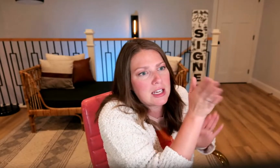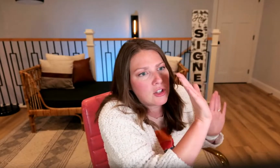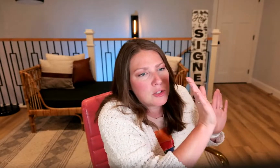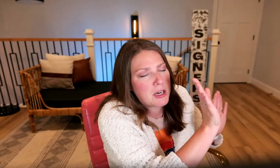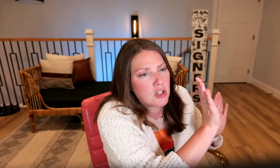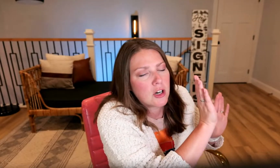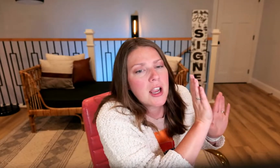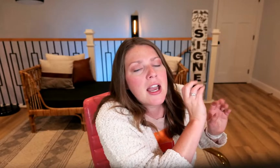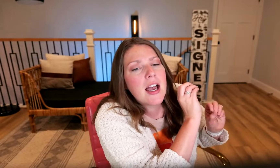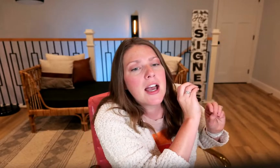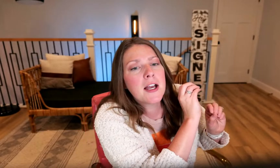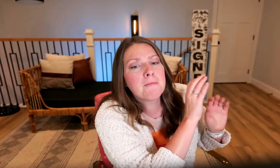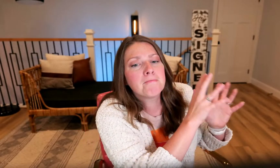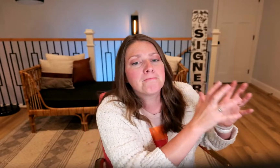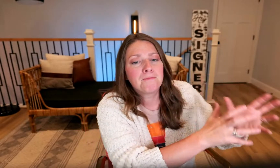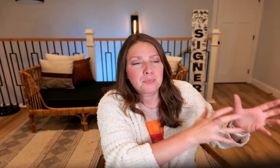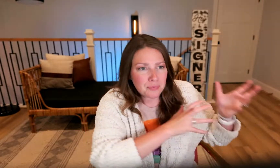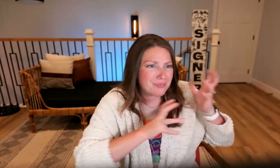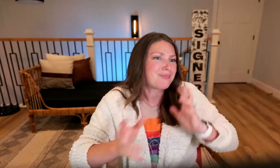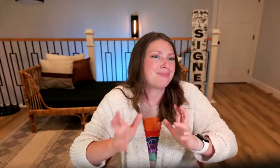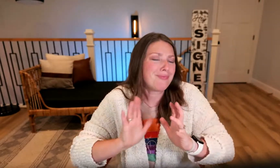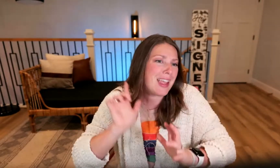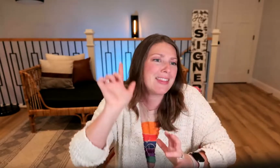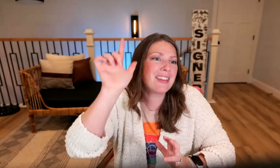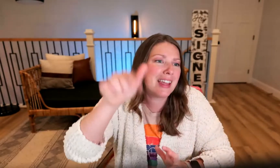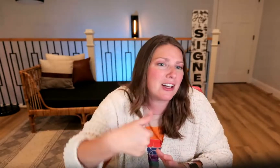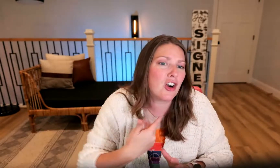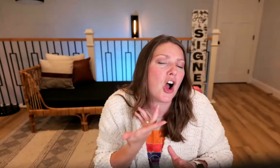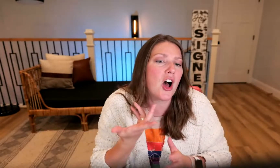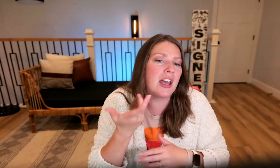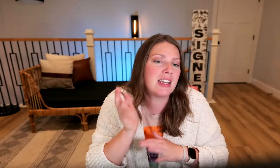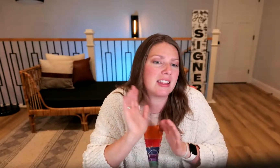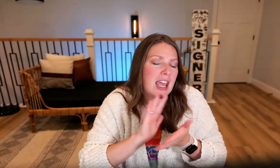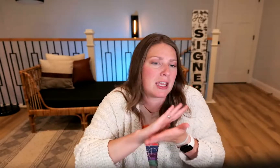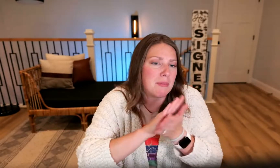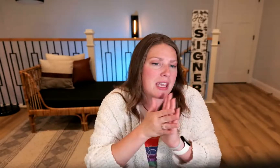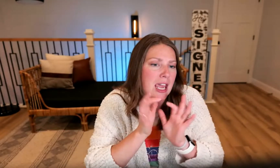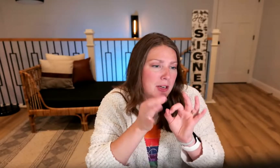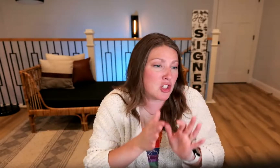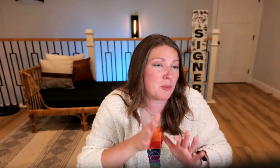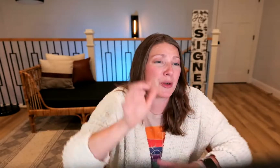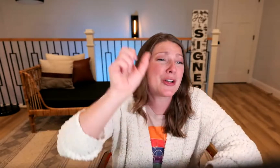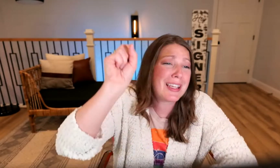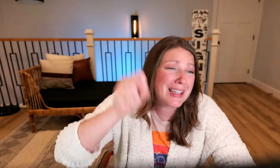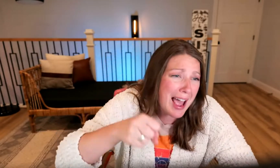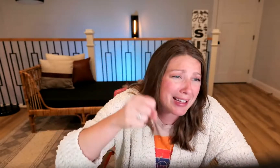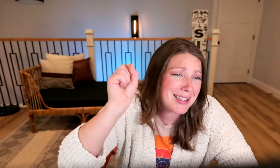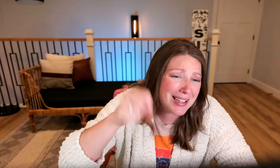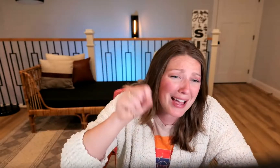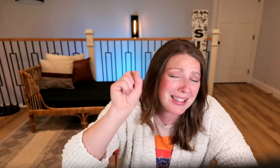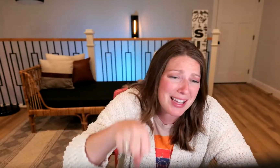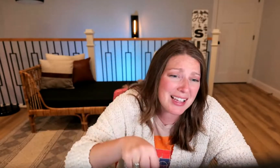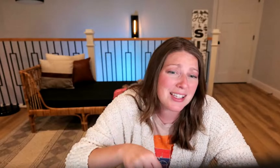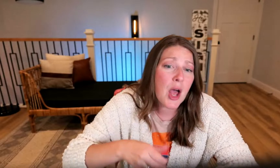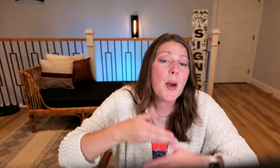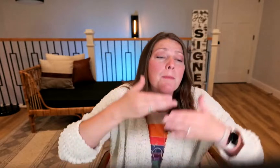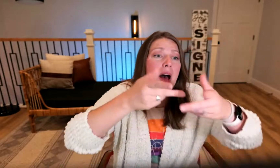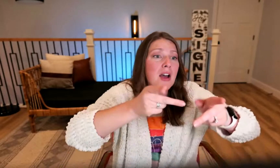English major. And then later on, they became an interpreter. Yes, yes, yes. But